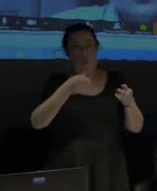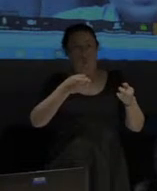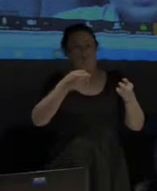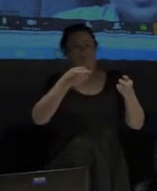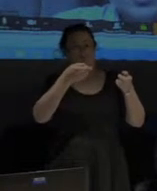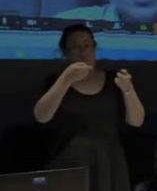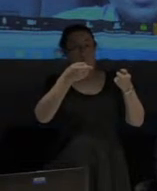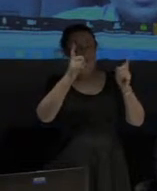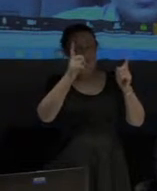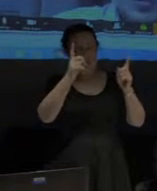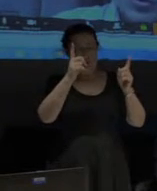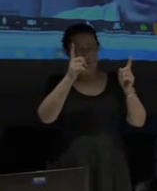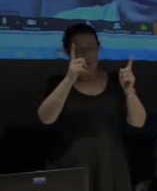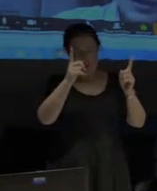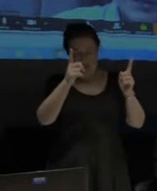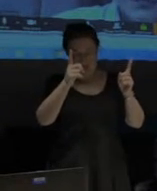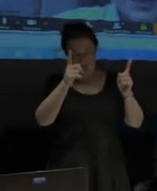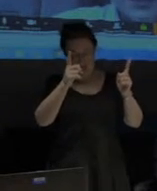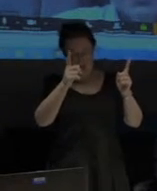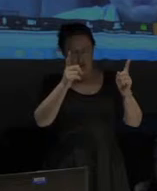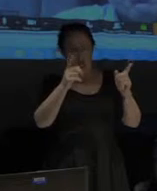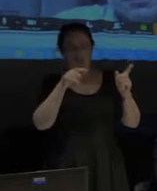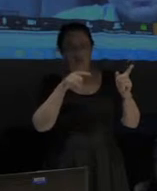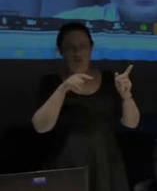What was somewhat shocking and